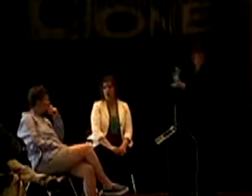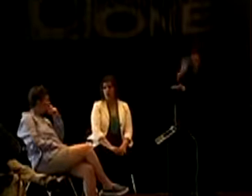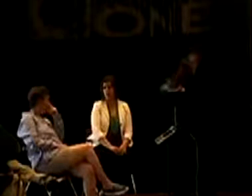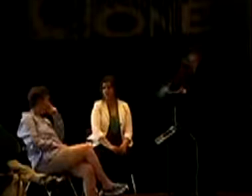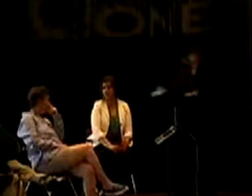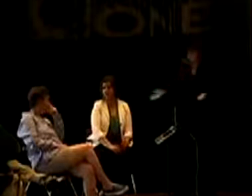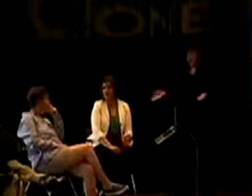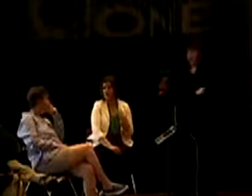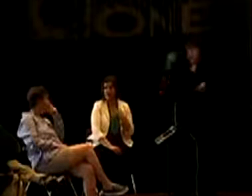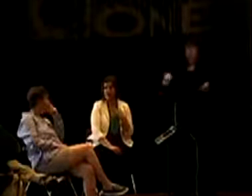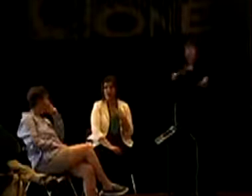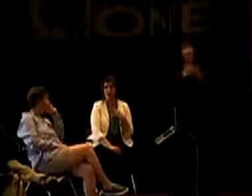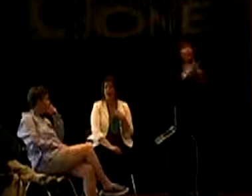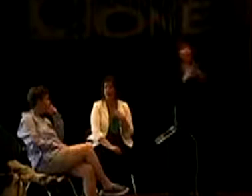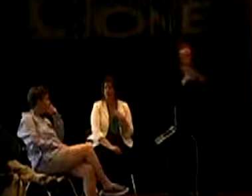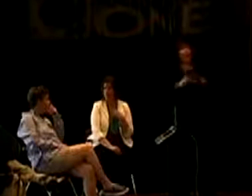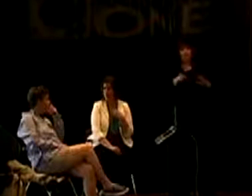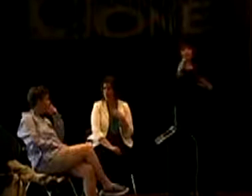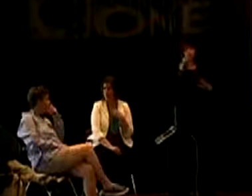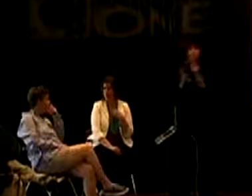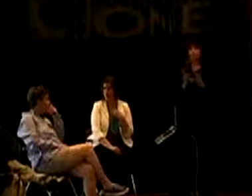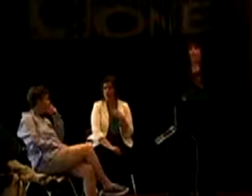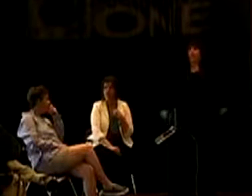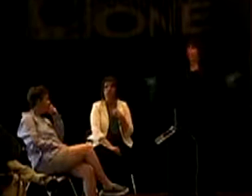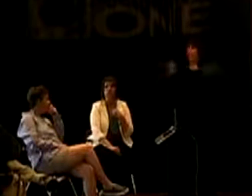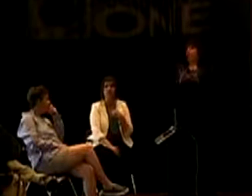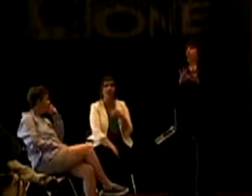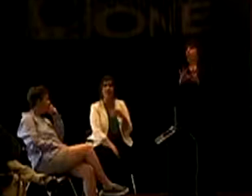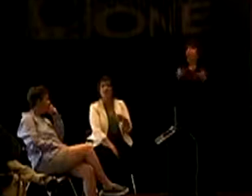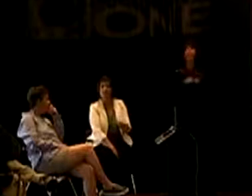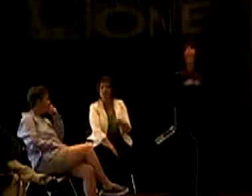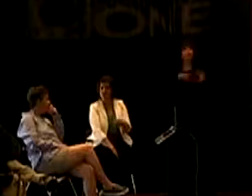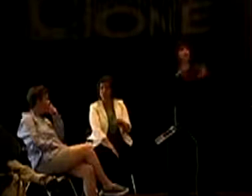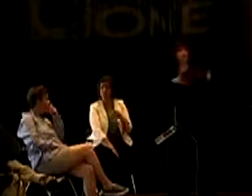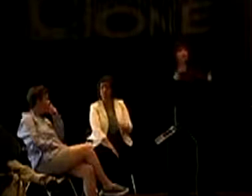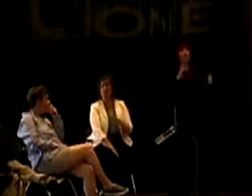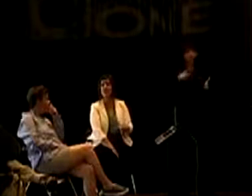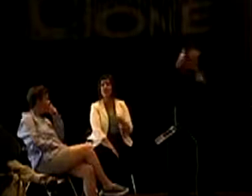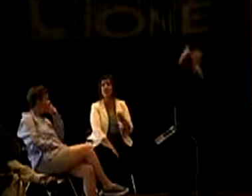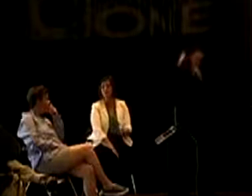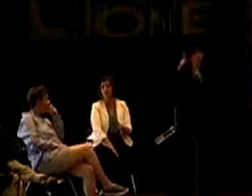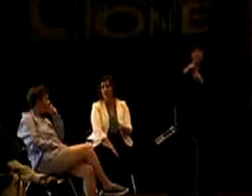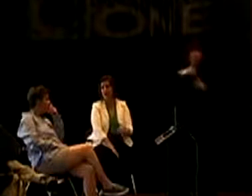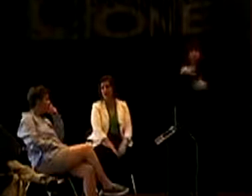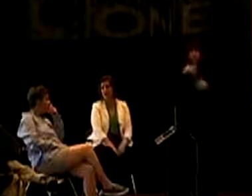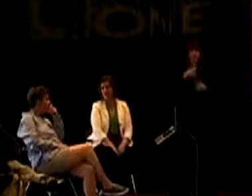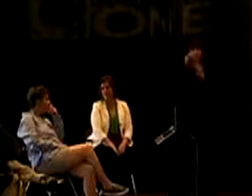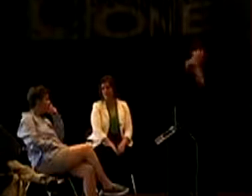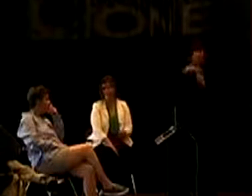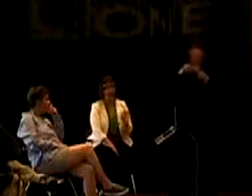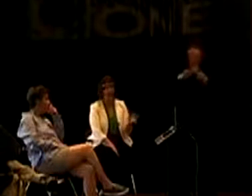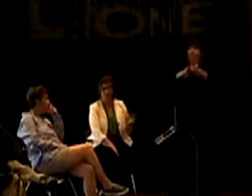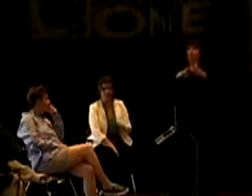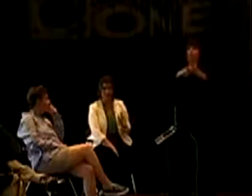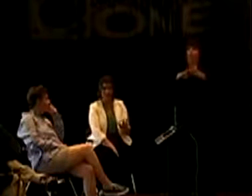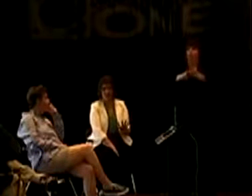that becomes a real value to us as a company who has as its mission an interest in community.